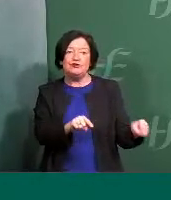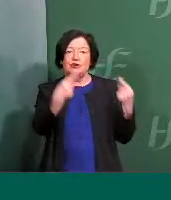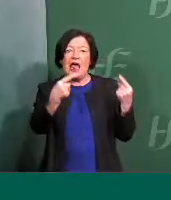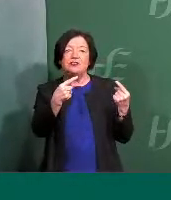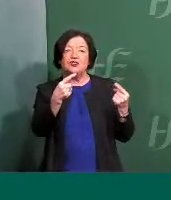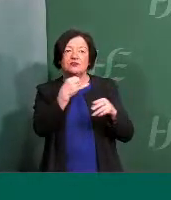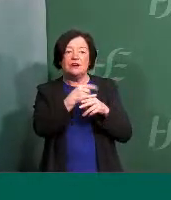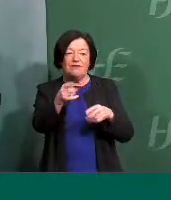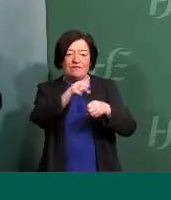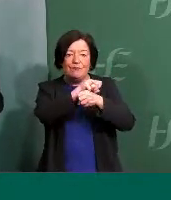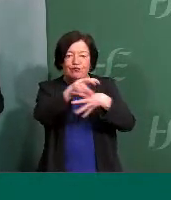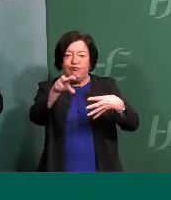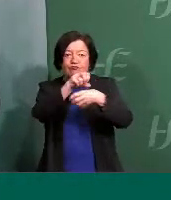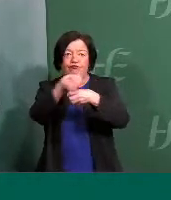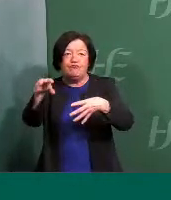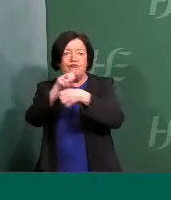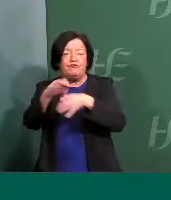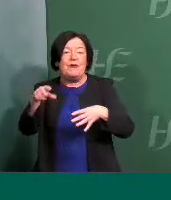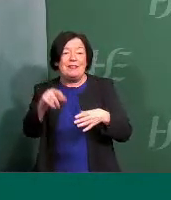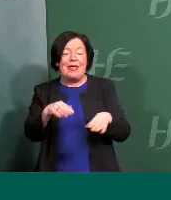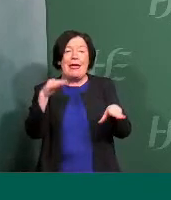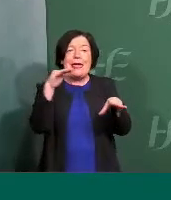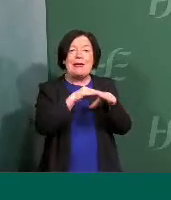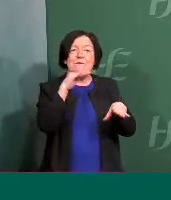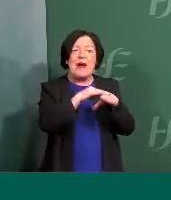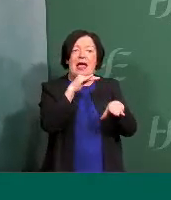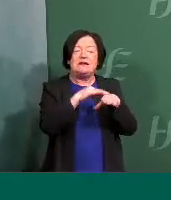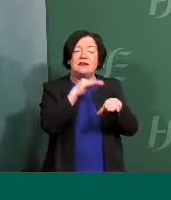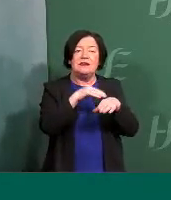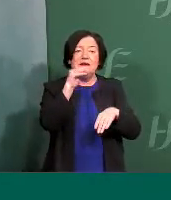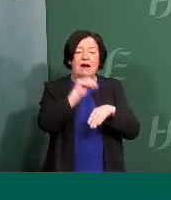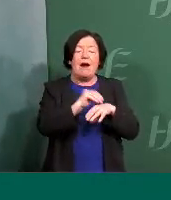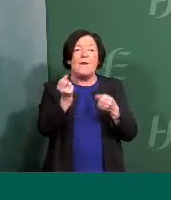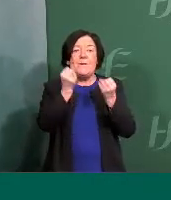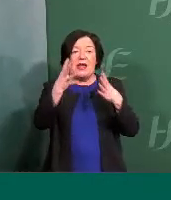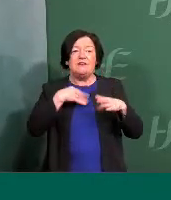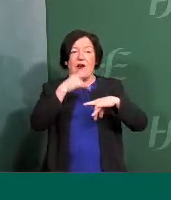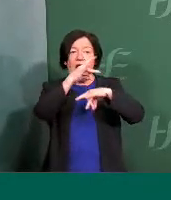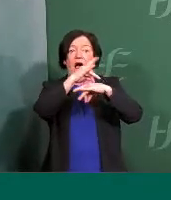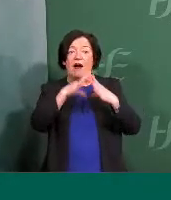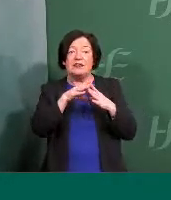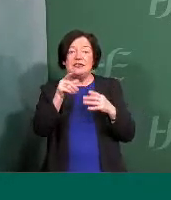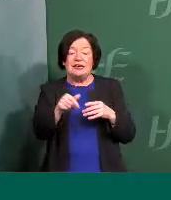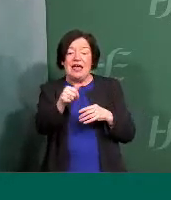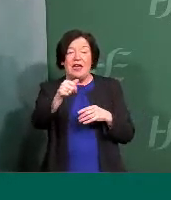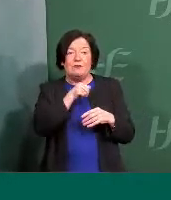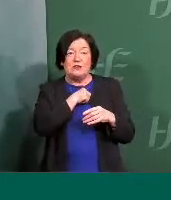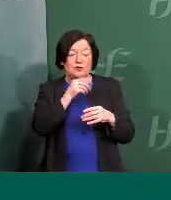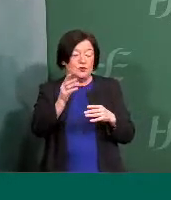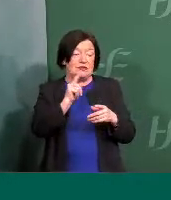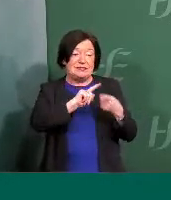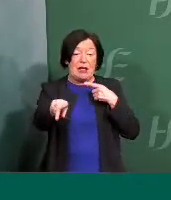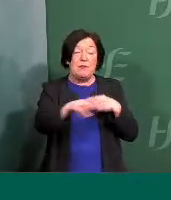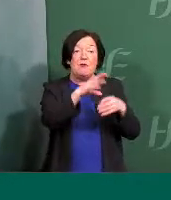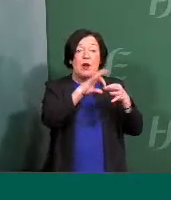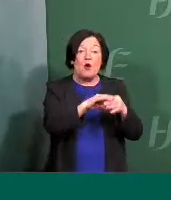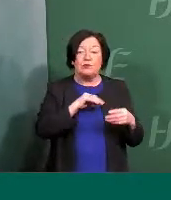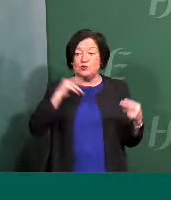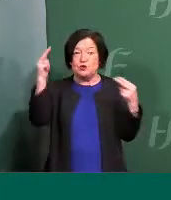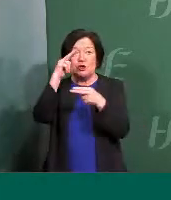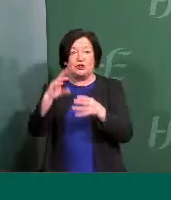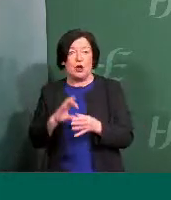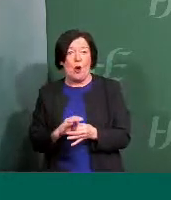in terms of outbreaks, and that is impacting very significantly now on many of our hospitals in terms of being able to discharge people to nursing